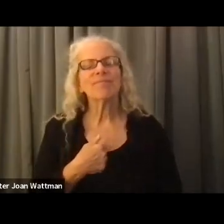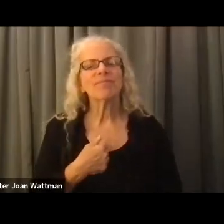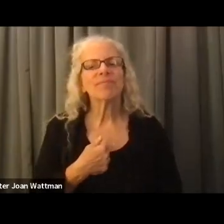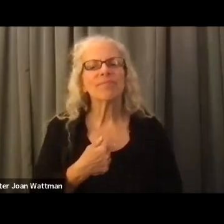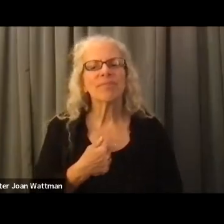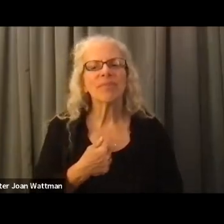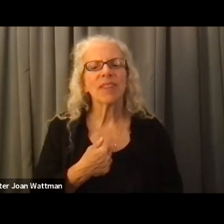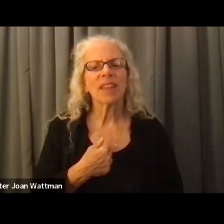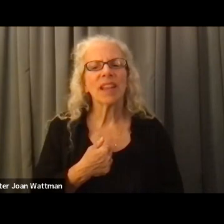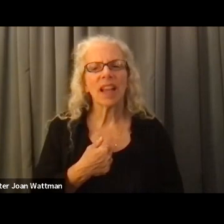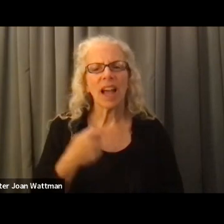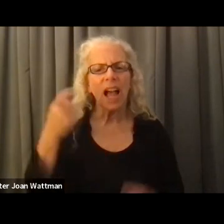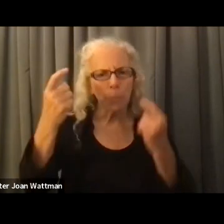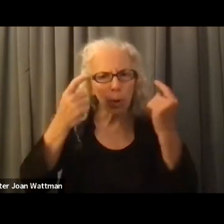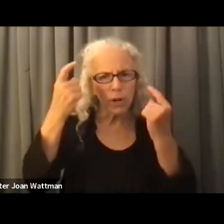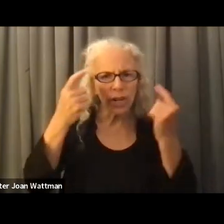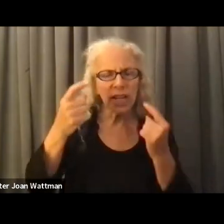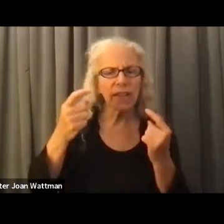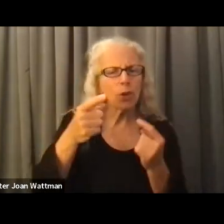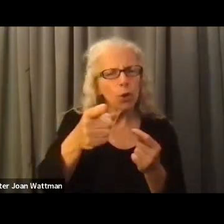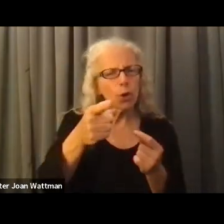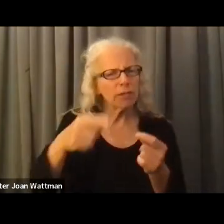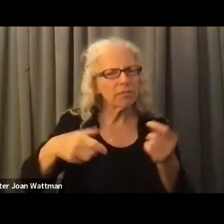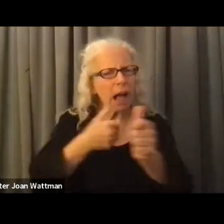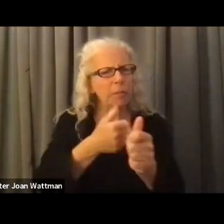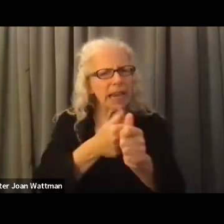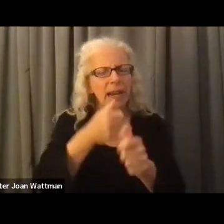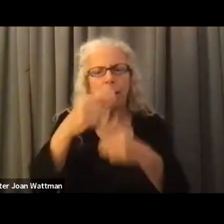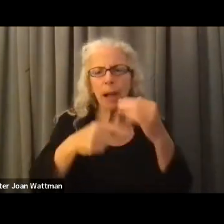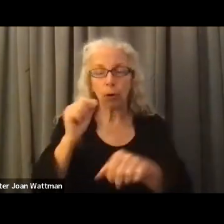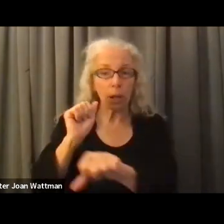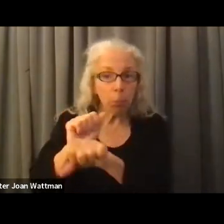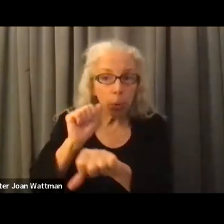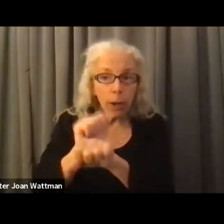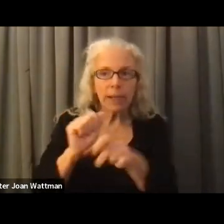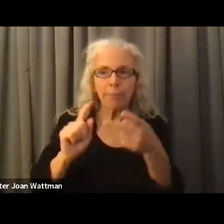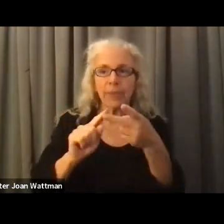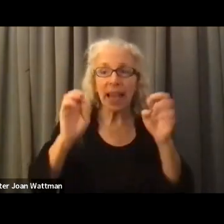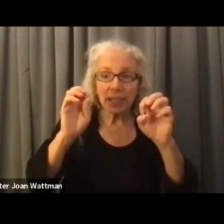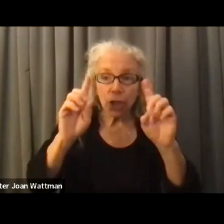what some of the other committees are doing. Is there anything that we would benefit from knowing